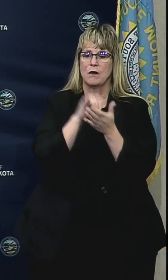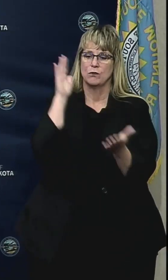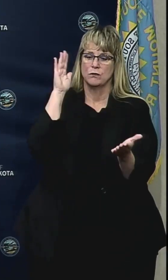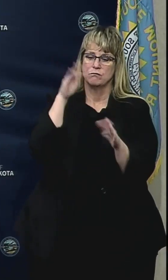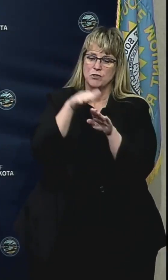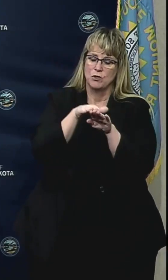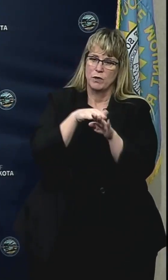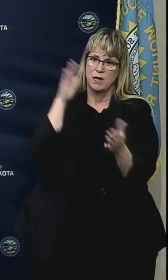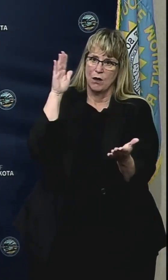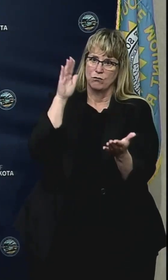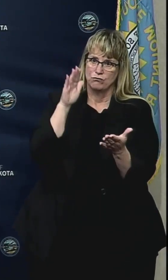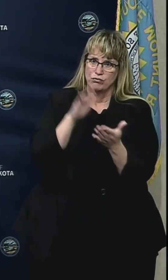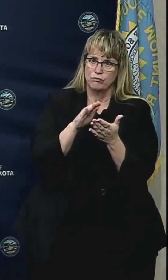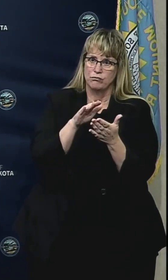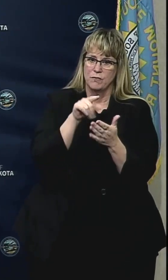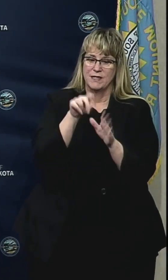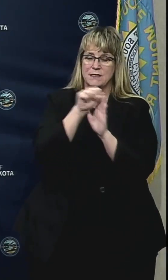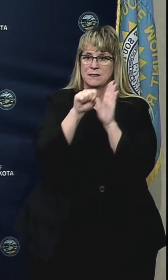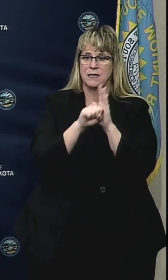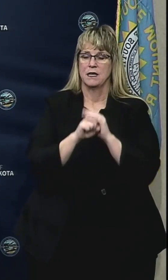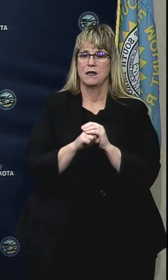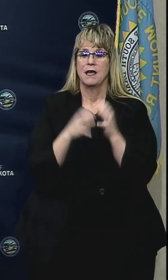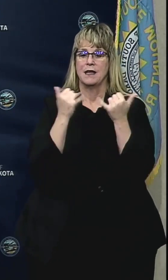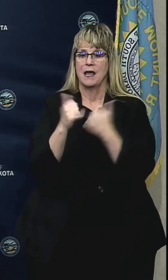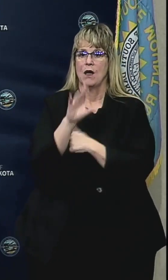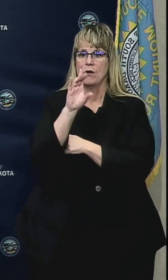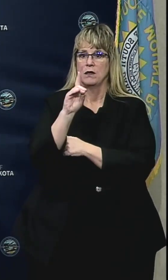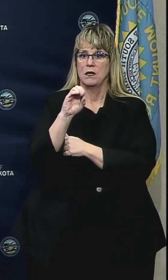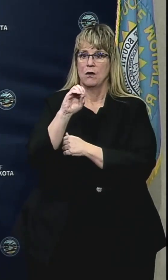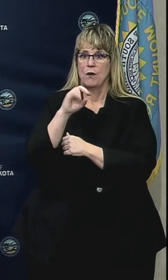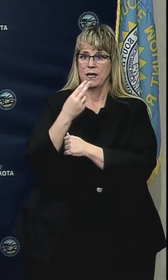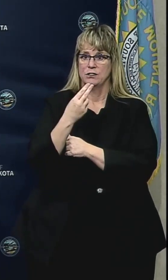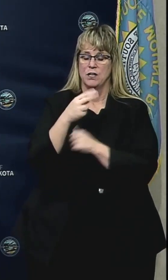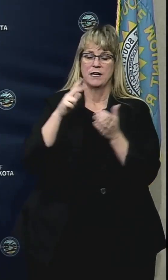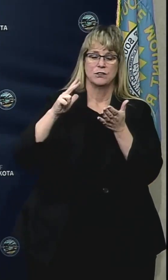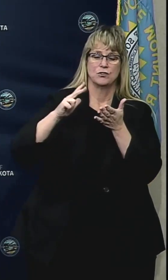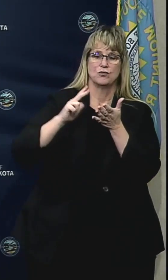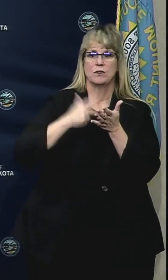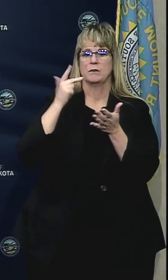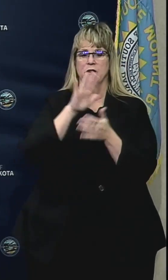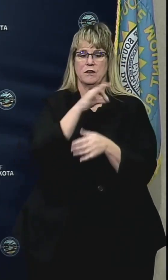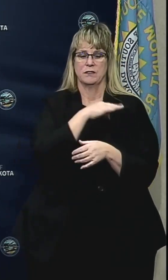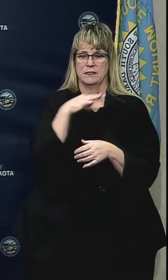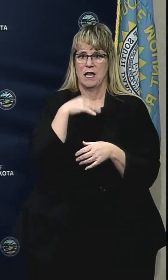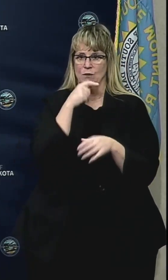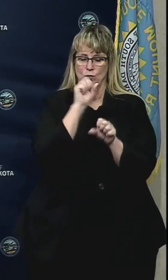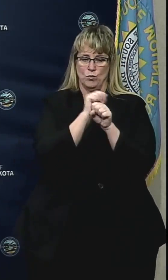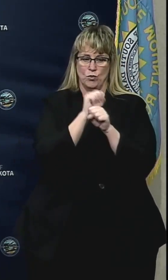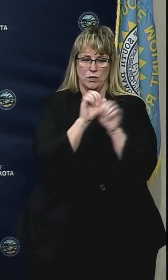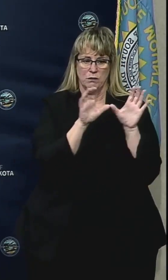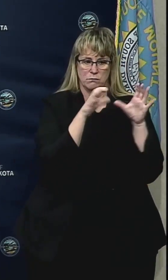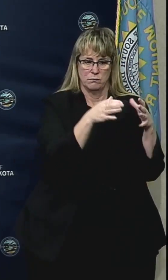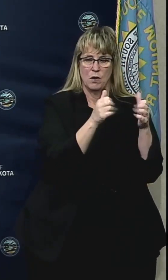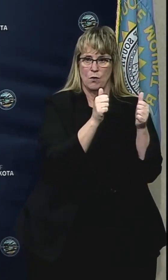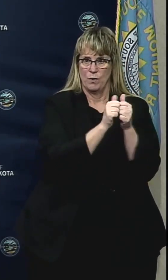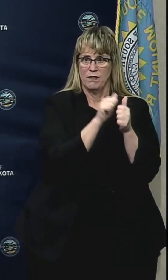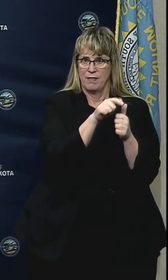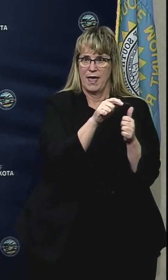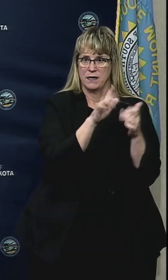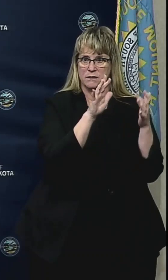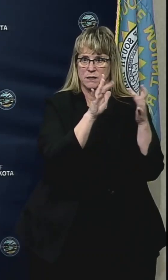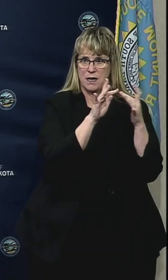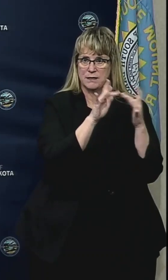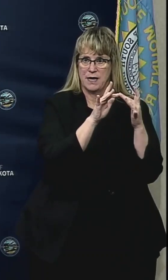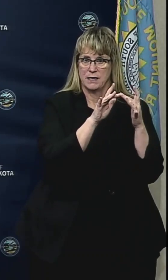spread of this virus in our state. Now, the Department of Health has tripled the amount of staff that is working in this area of contact tracing. We